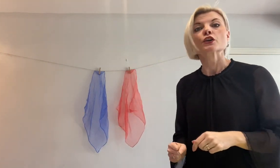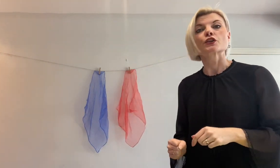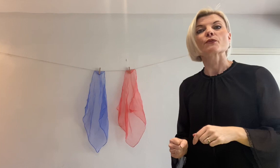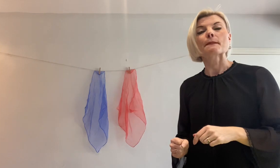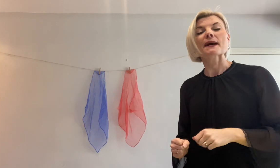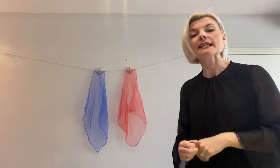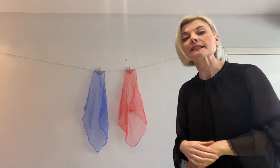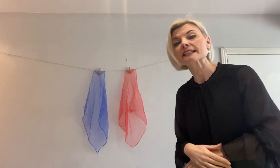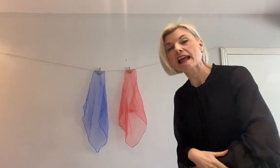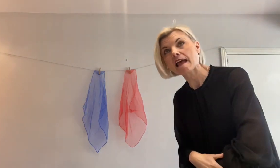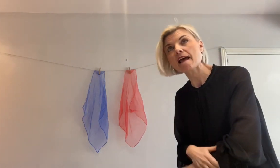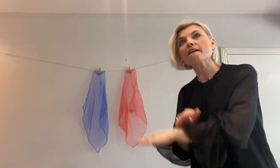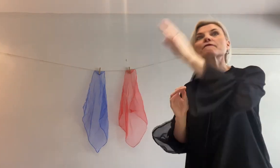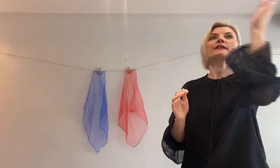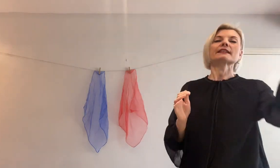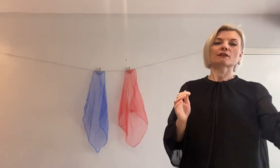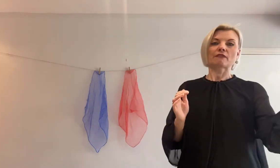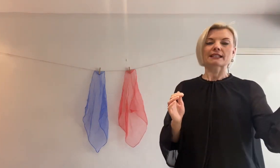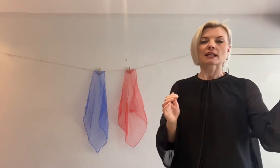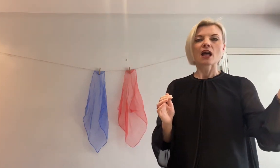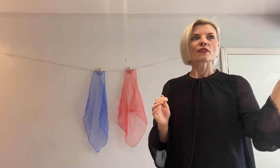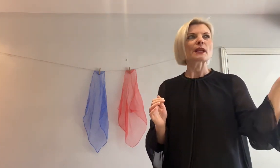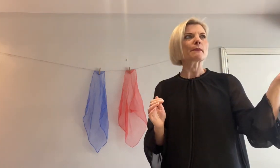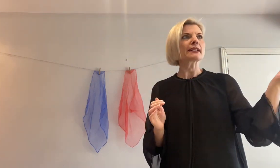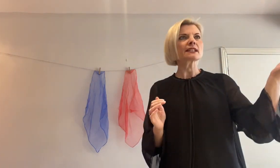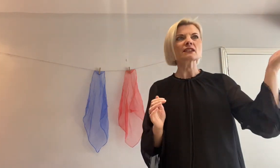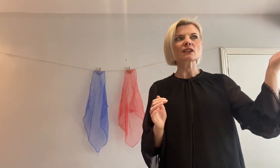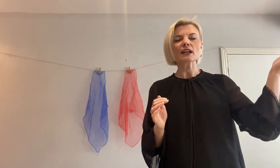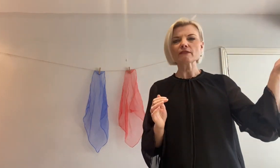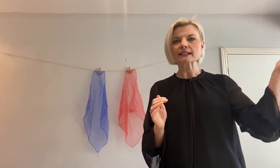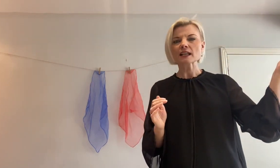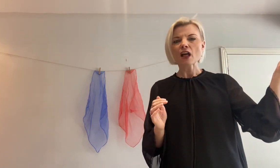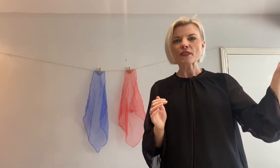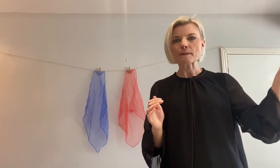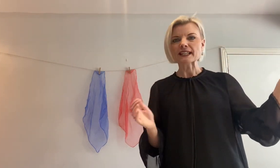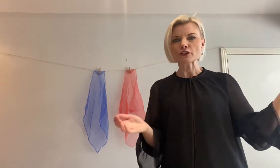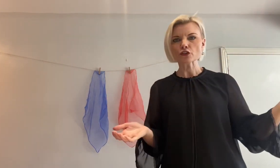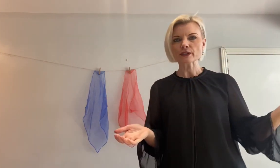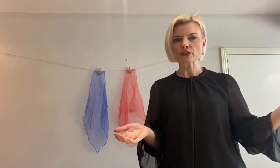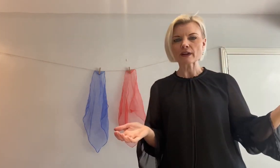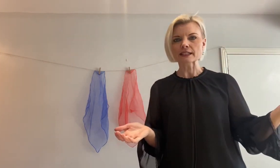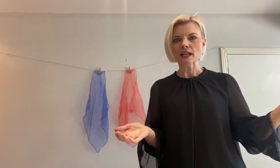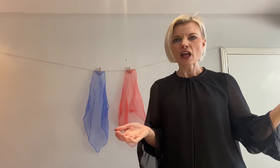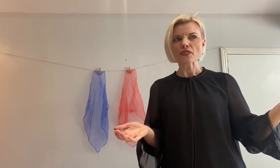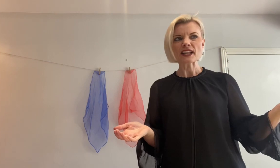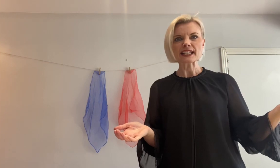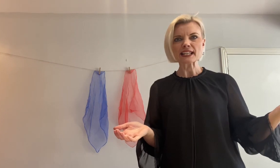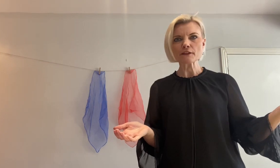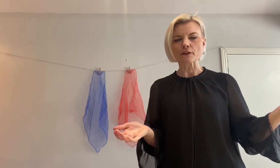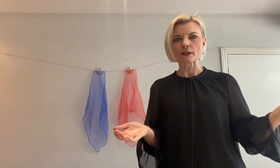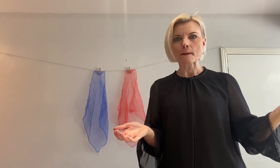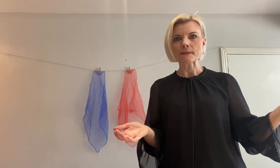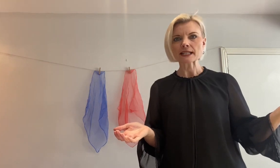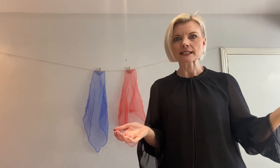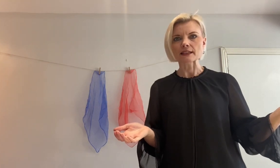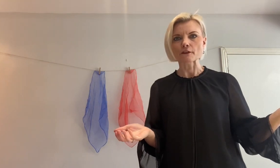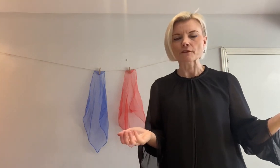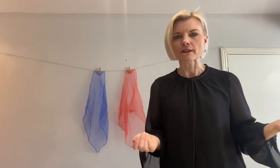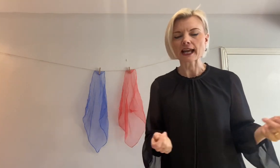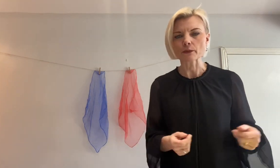they painted everything red. They painted the sky red. They painted the trees red. They even painted the flowers